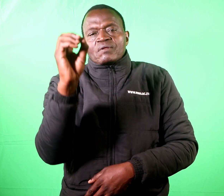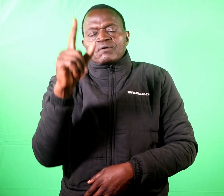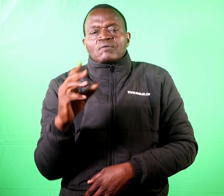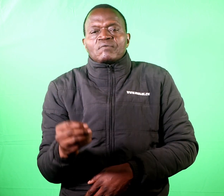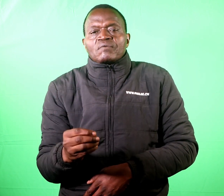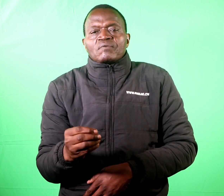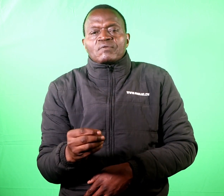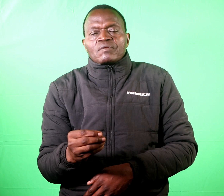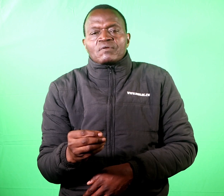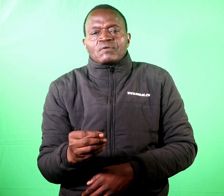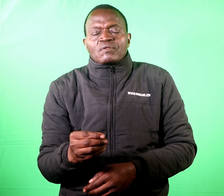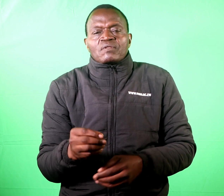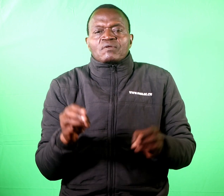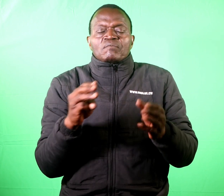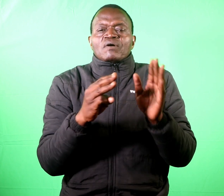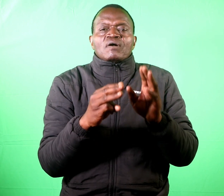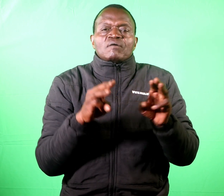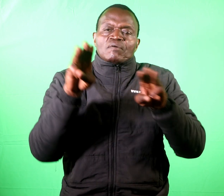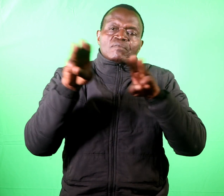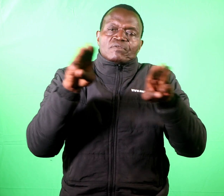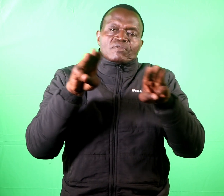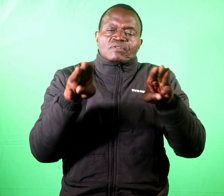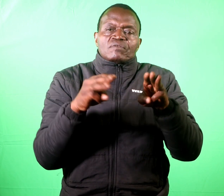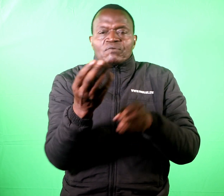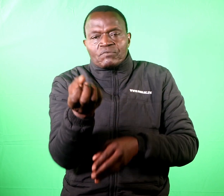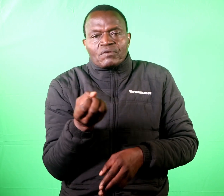Income generation projects promotion,